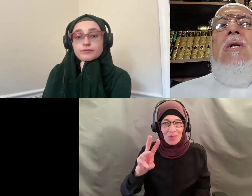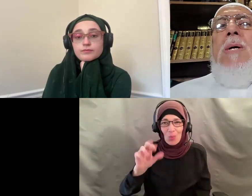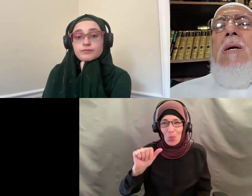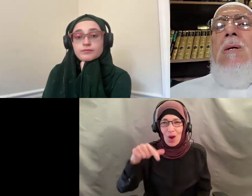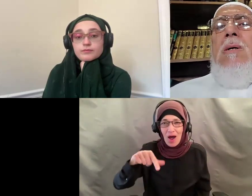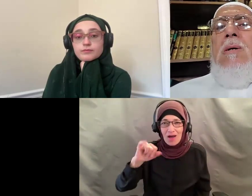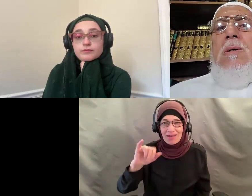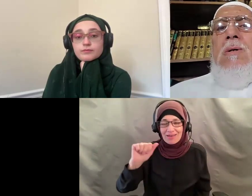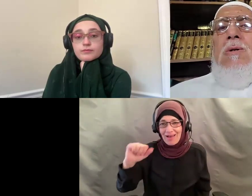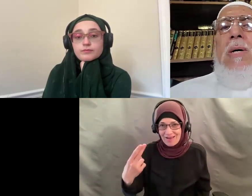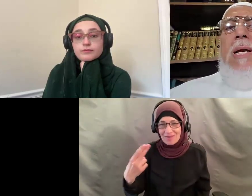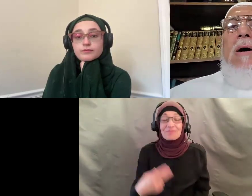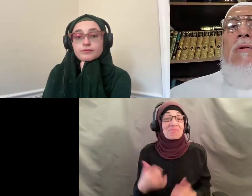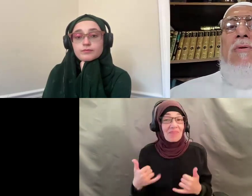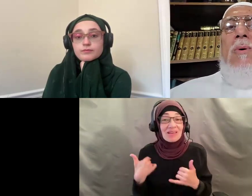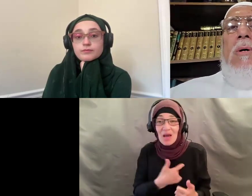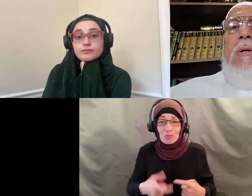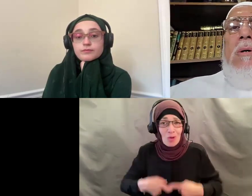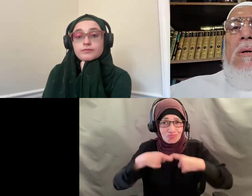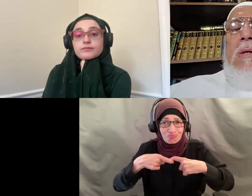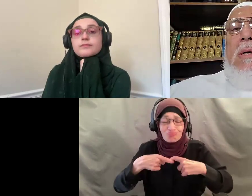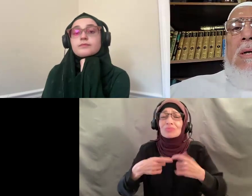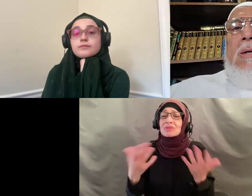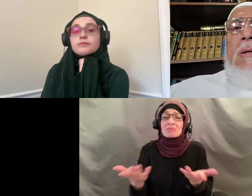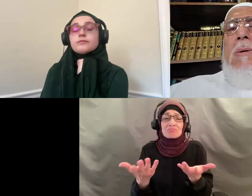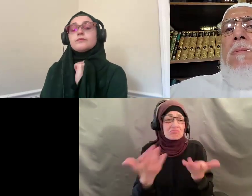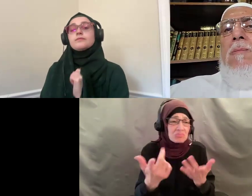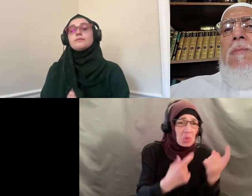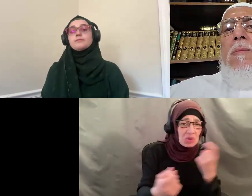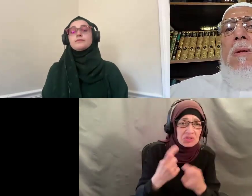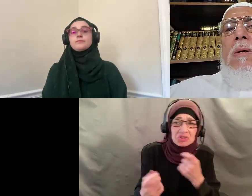will stop here to allow for